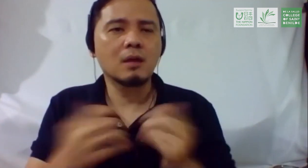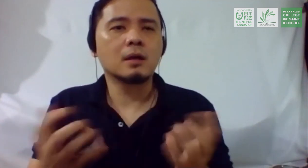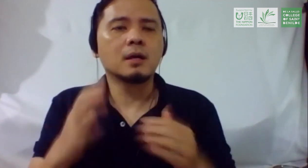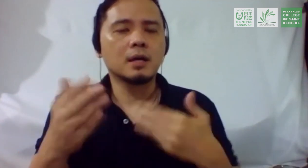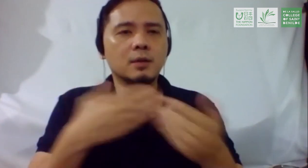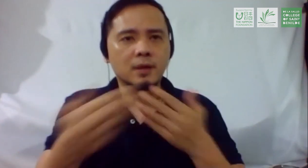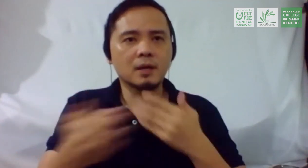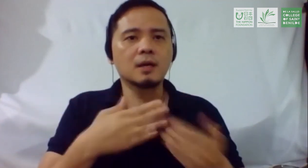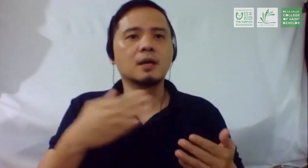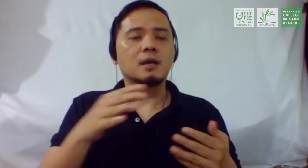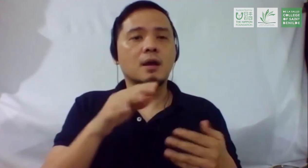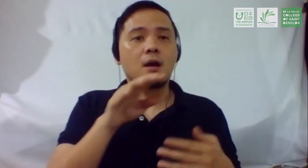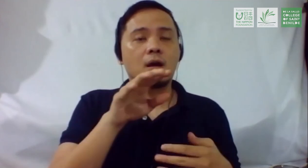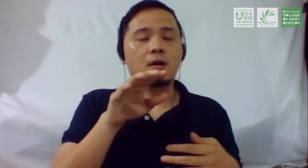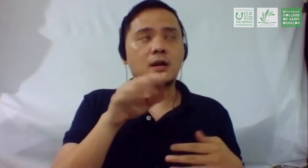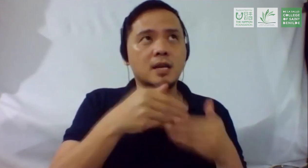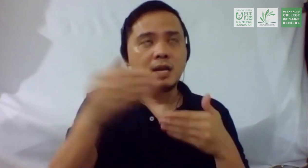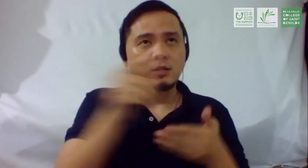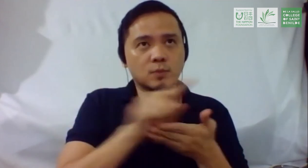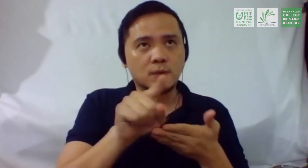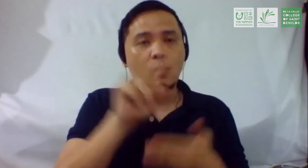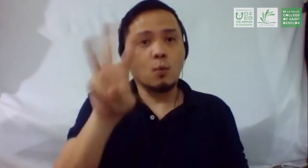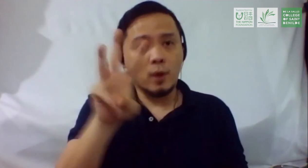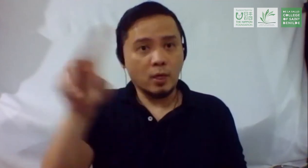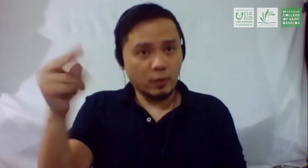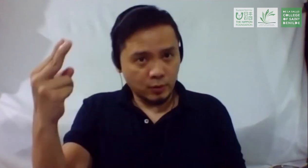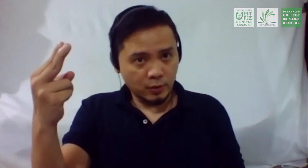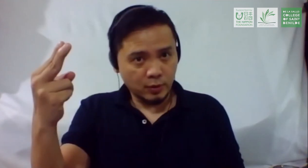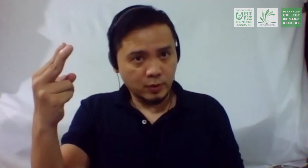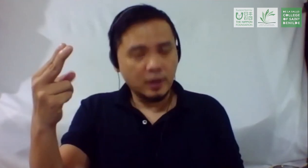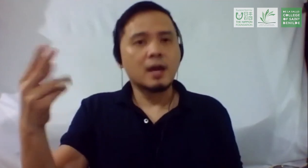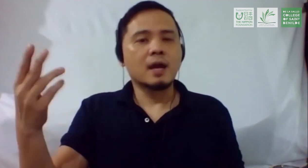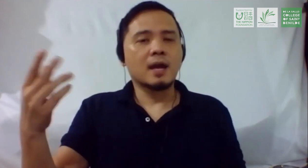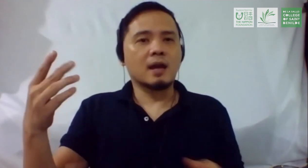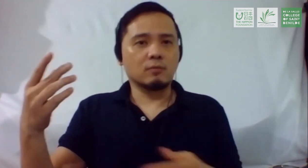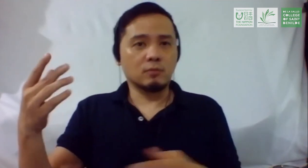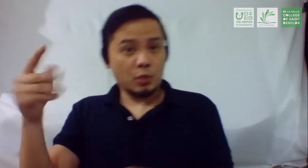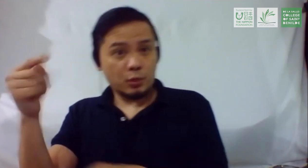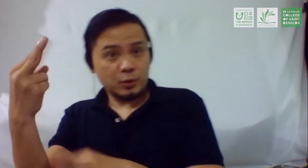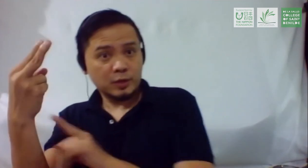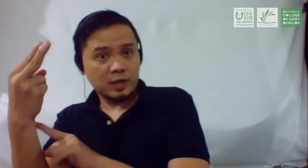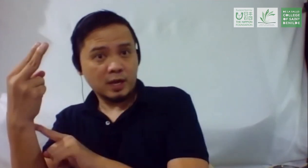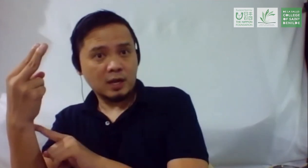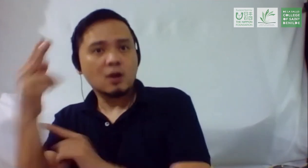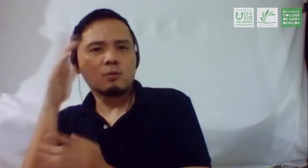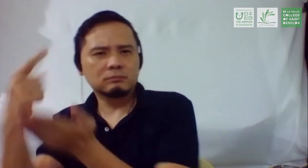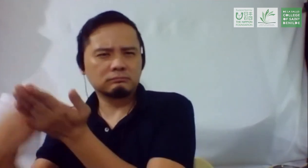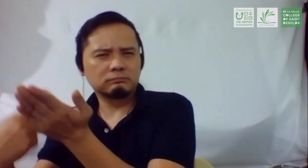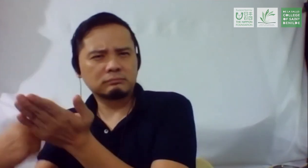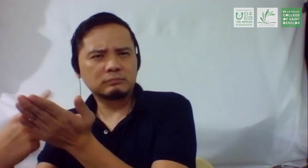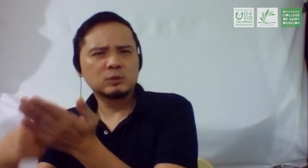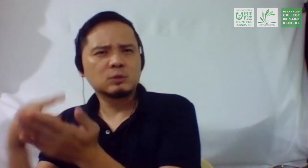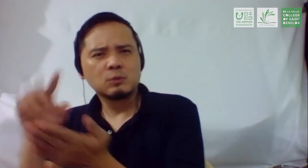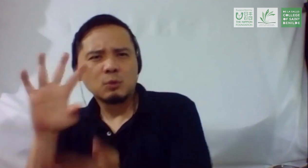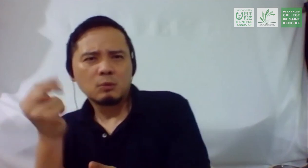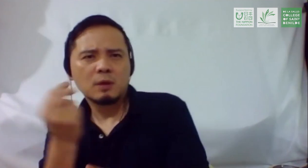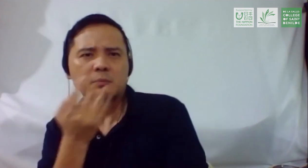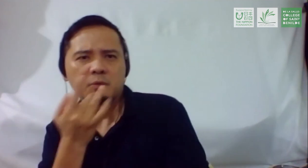on Wednesday, we will talk about when you want to have the last 2 days of class and when you want to have